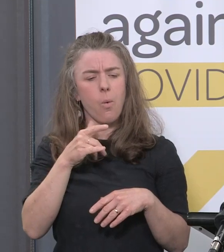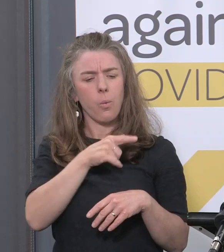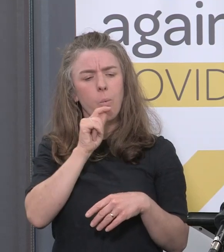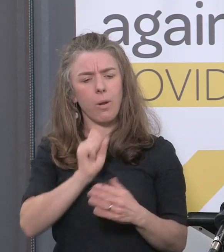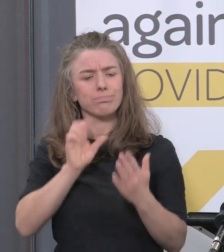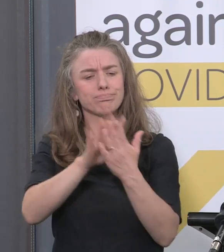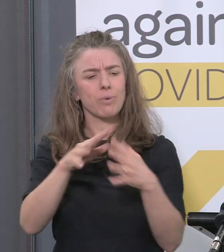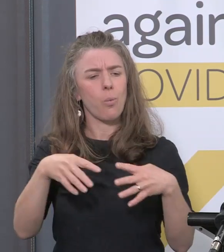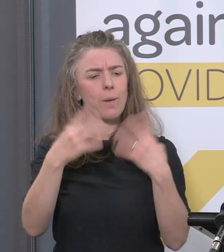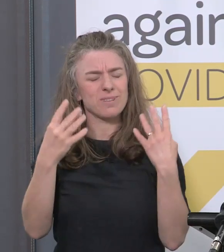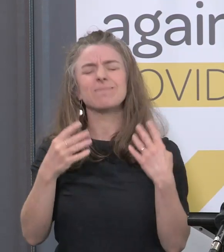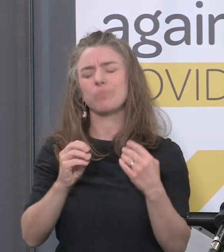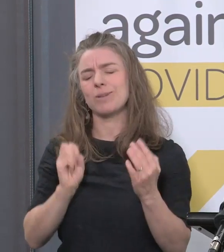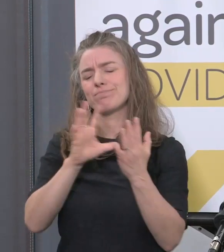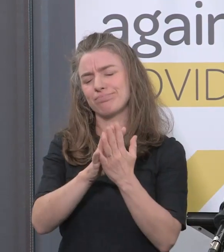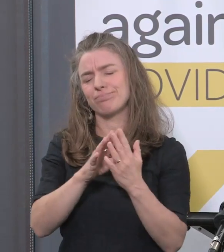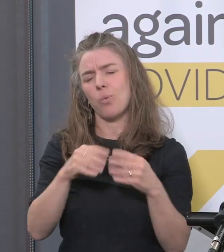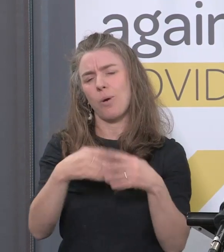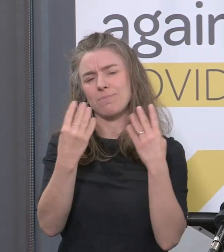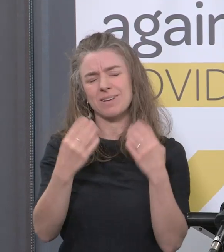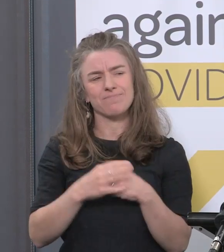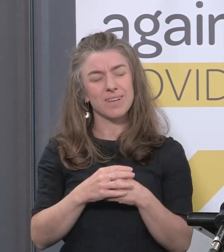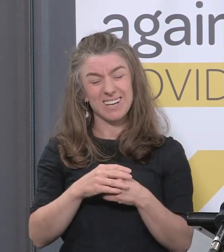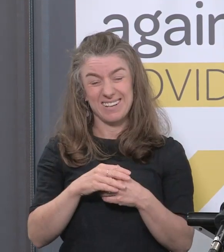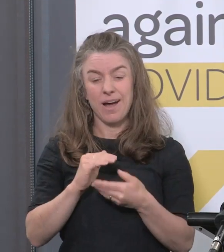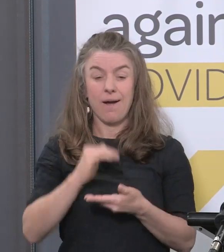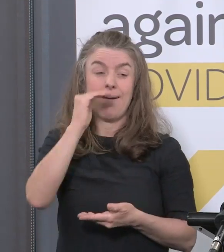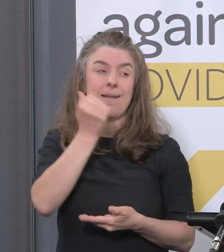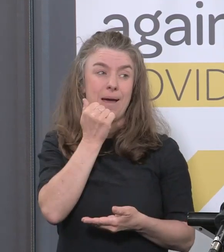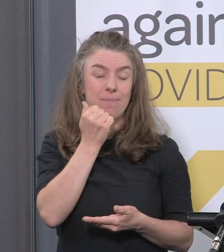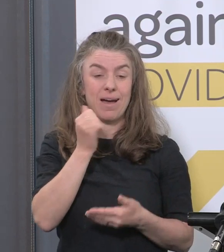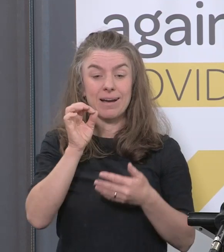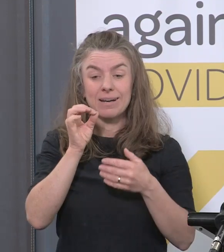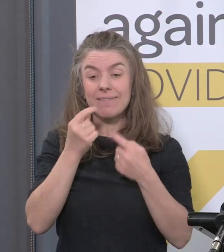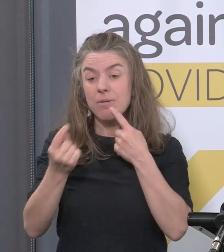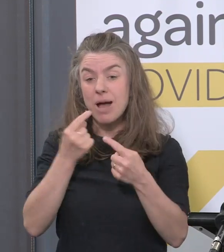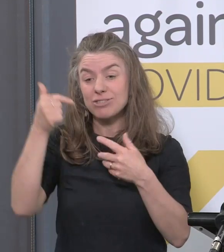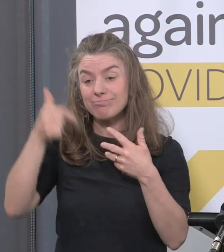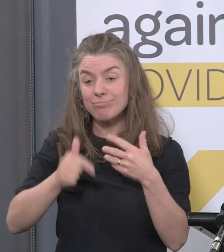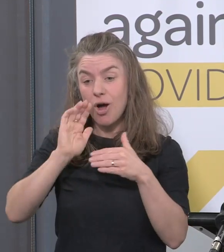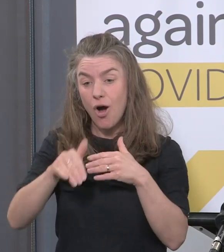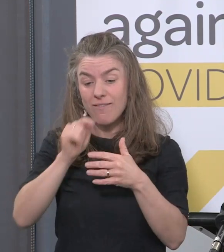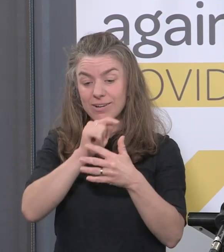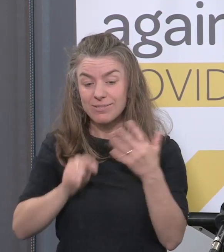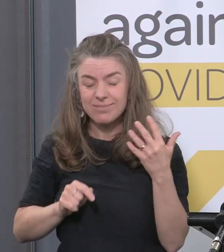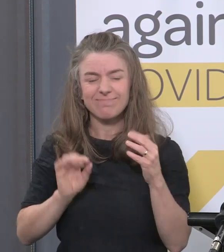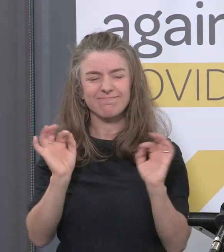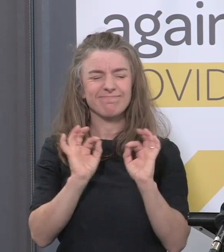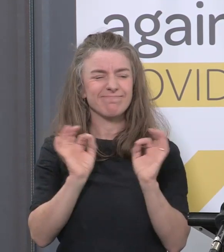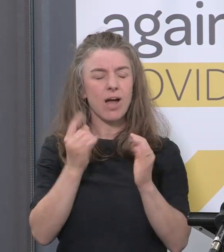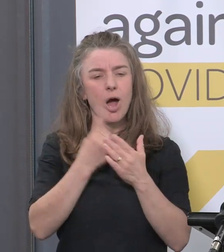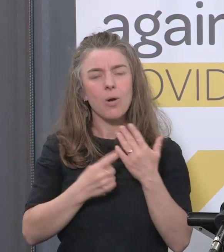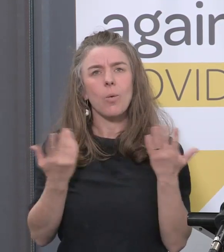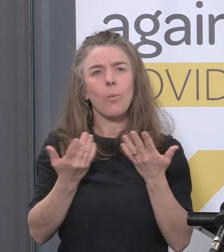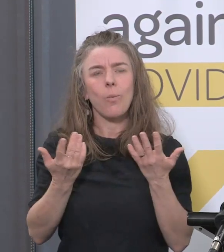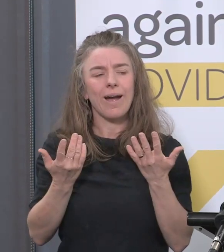at? Yes, it will be on the website because it's quite a number now each day. I don't have the detail, and I've been able to let you know the regions they're from. And the information